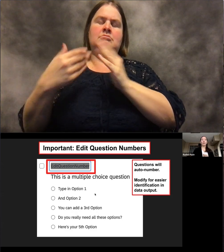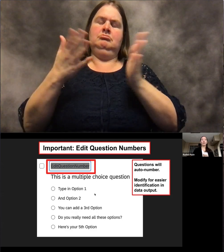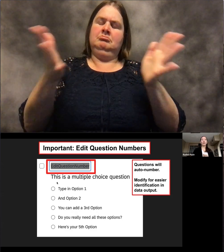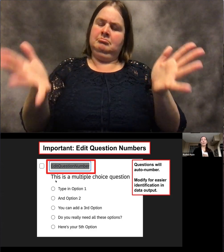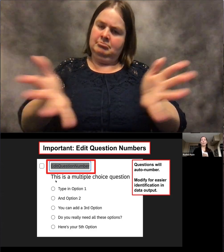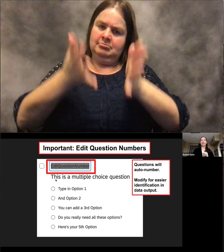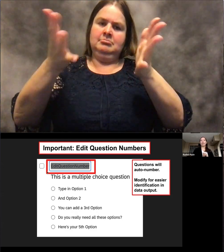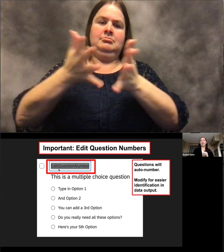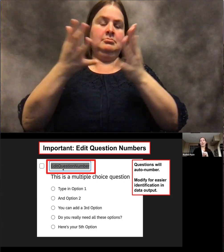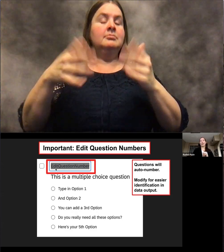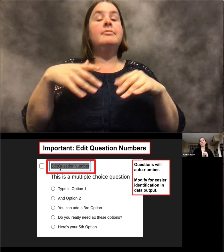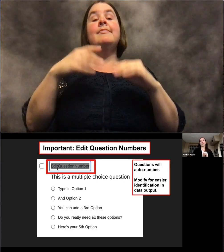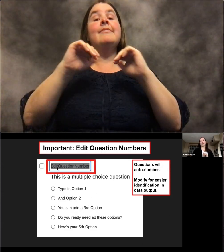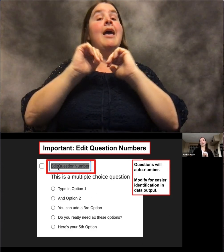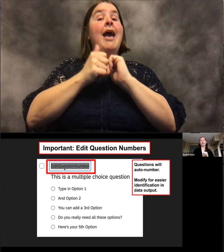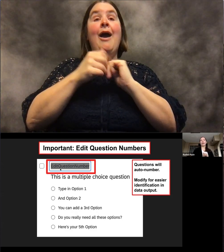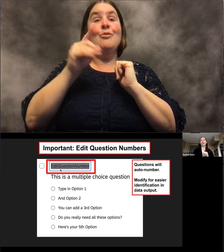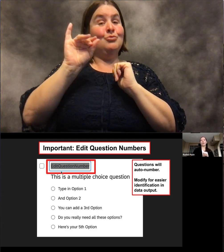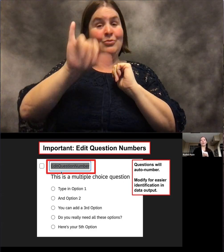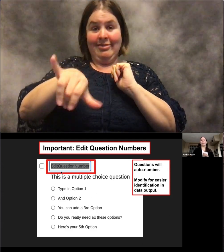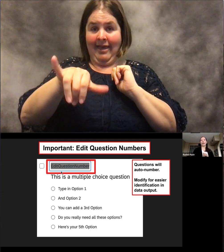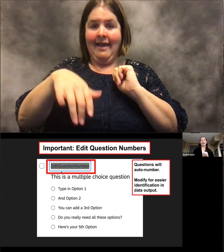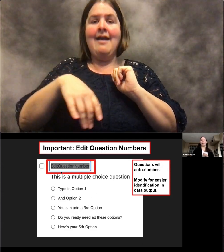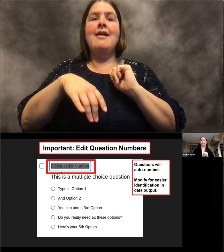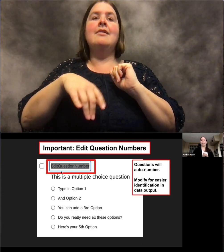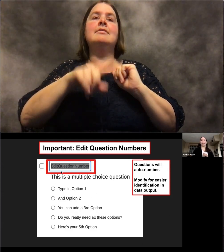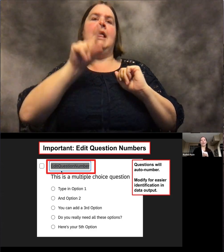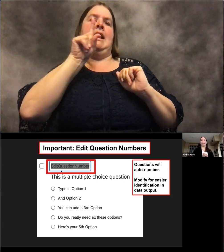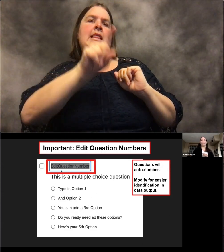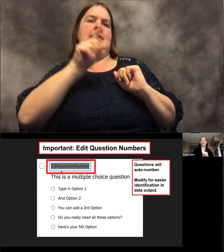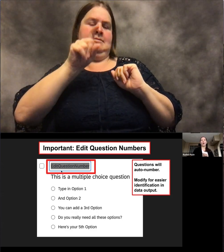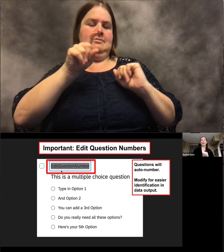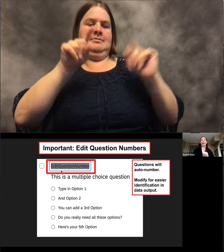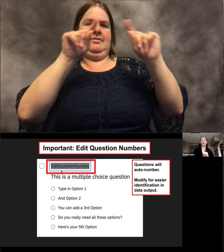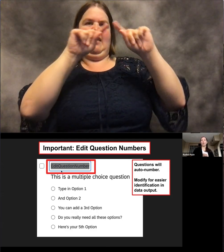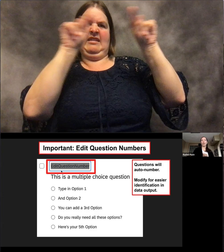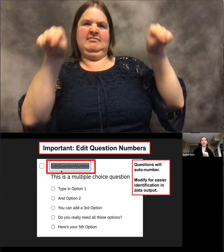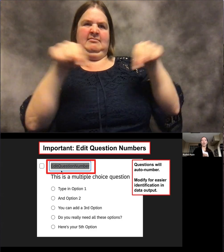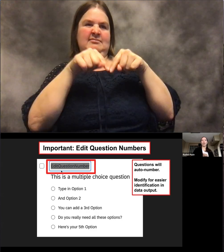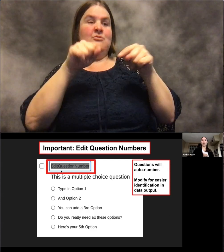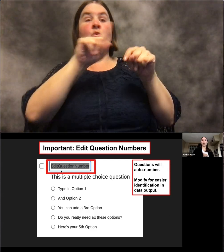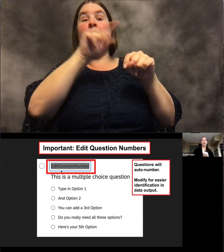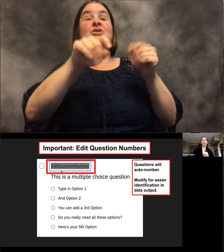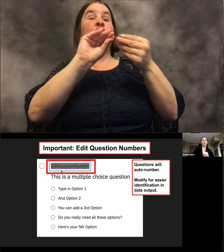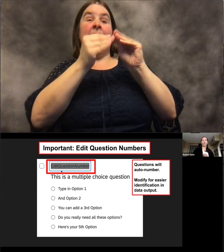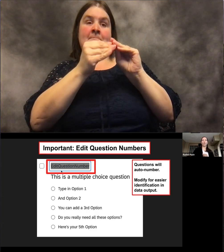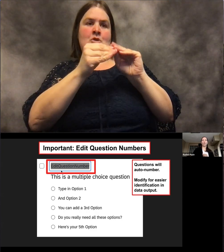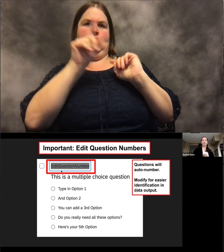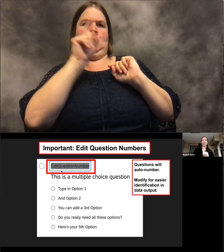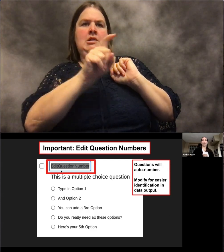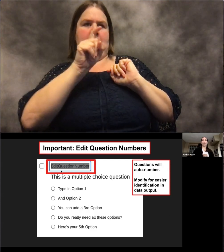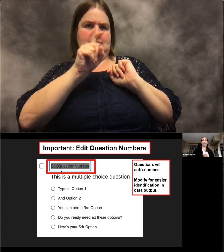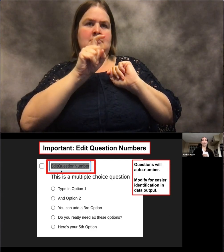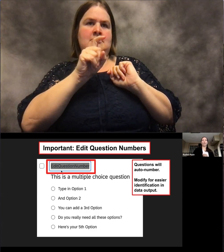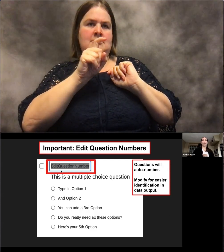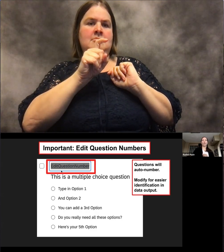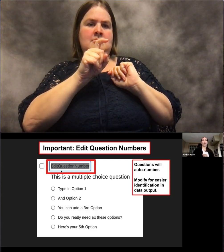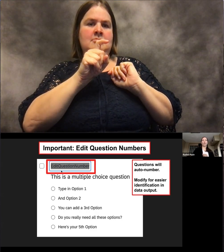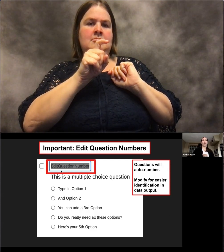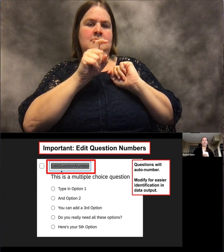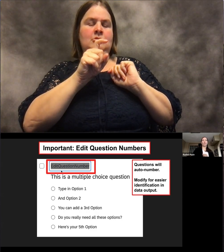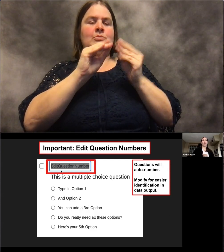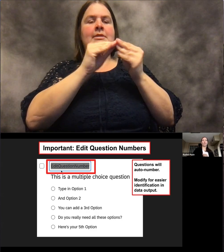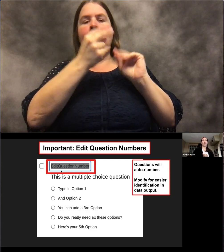So you can do that basically by clicking or double clicking on the actual question number itself.